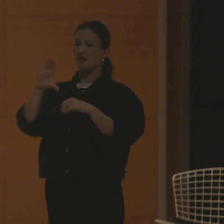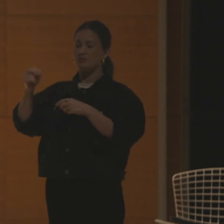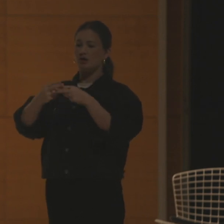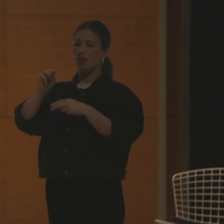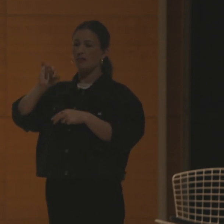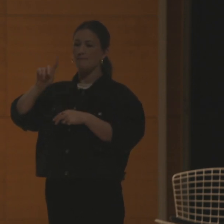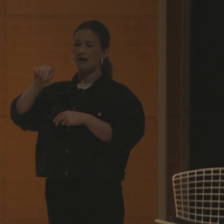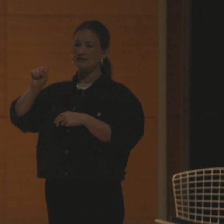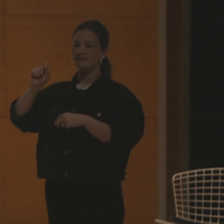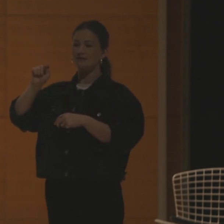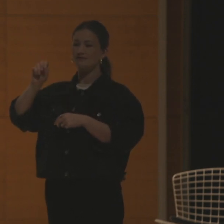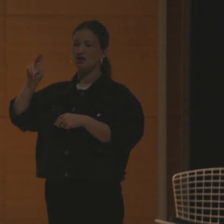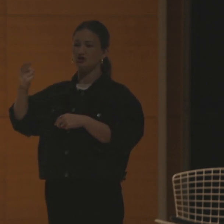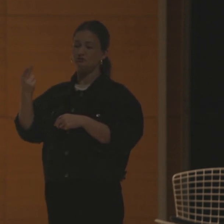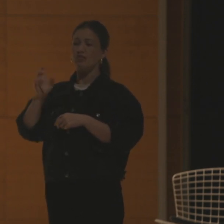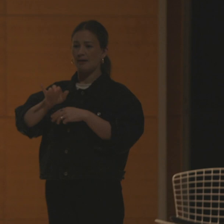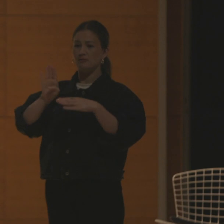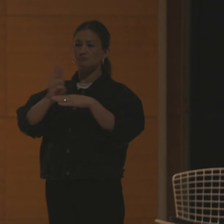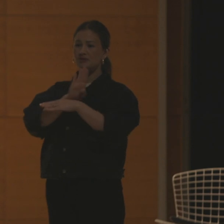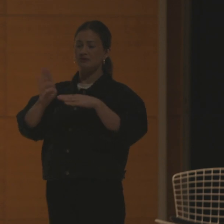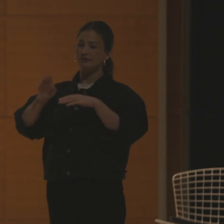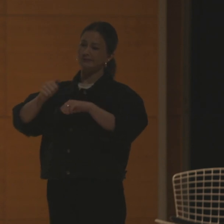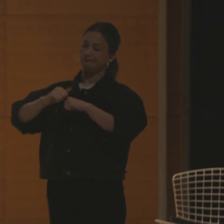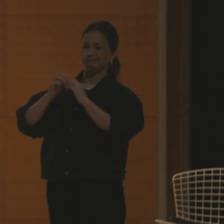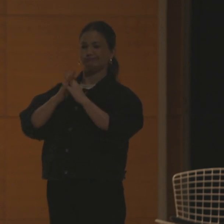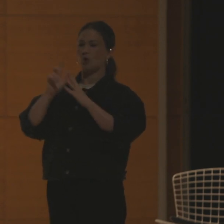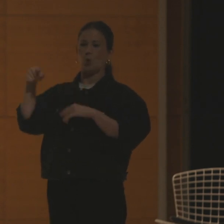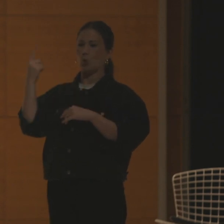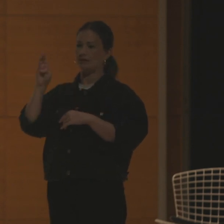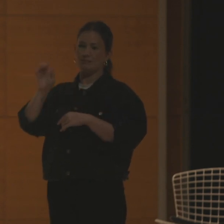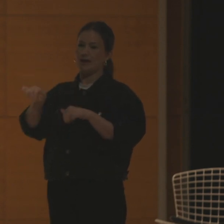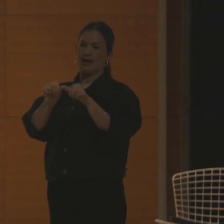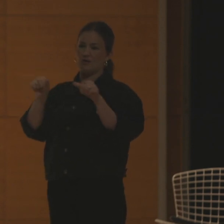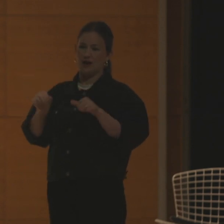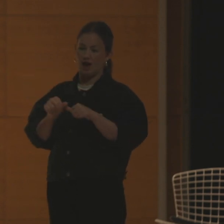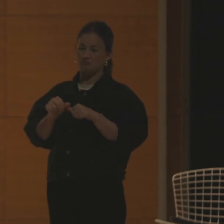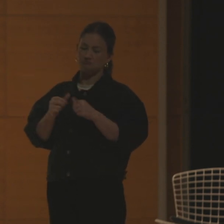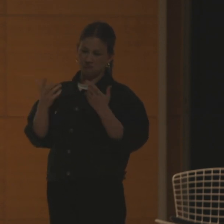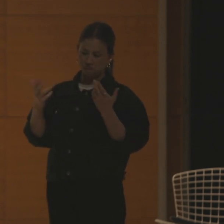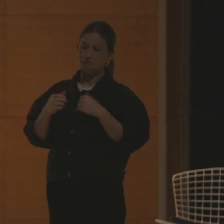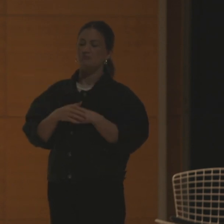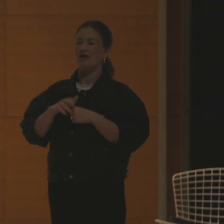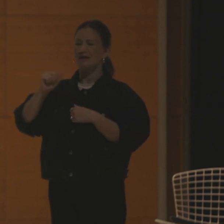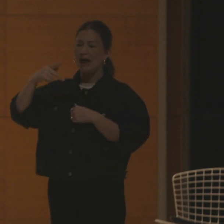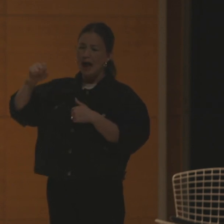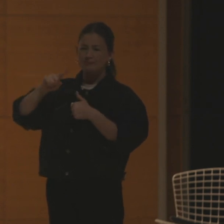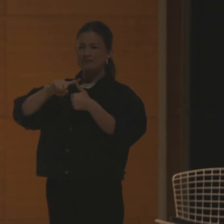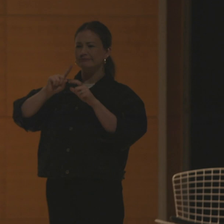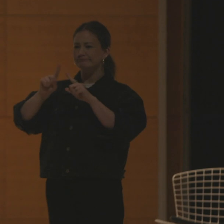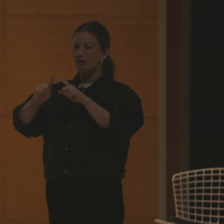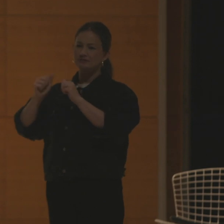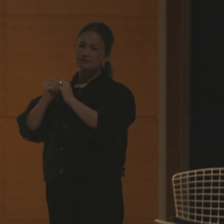Touch. It's a business that could only take root in the Bay Area, and she skewers the Bay Area, but lovingly. The apps and startups and the